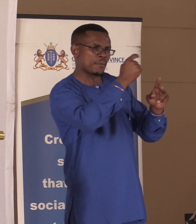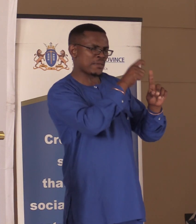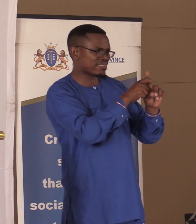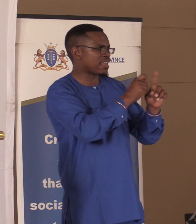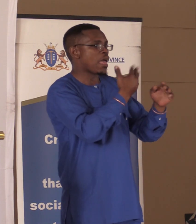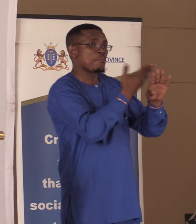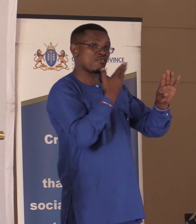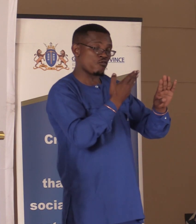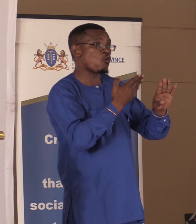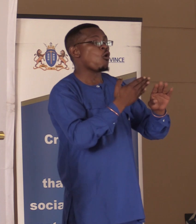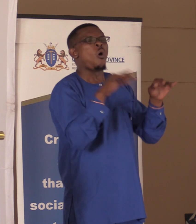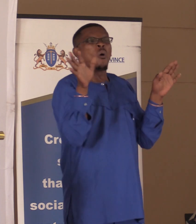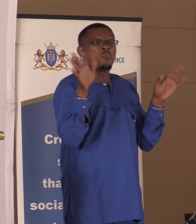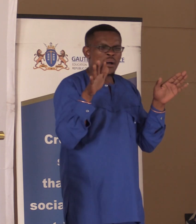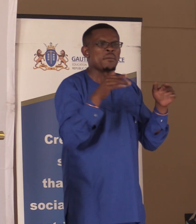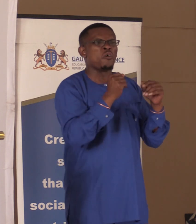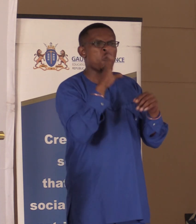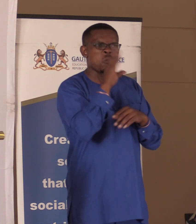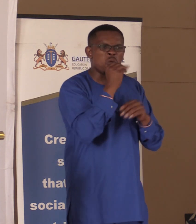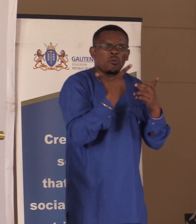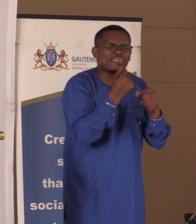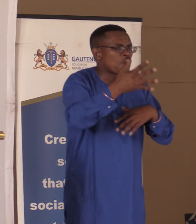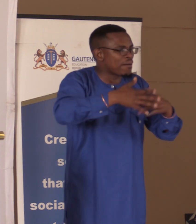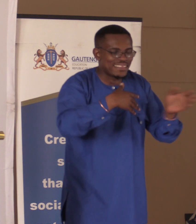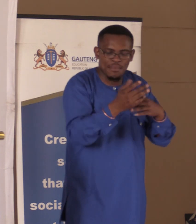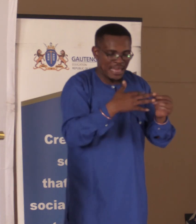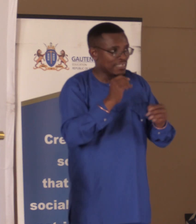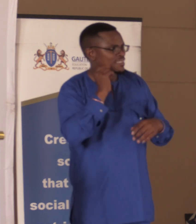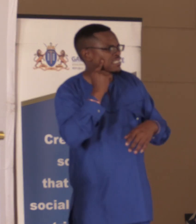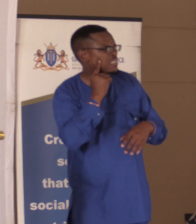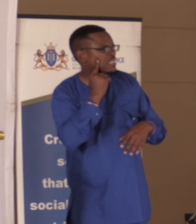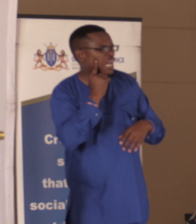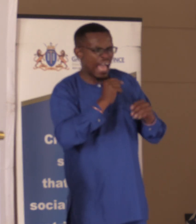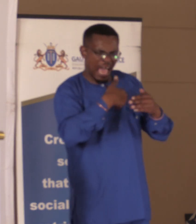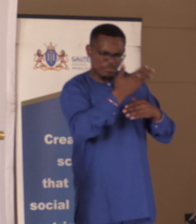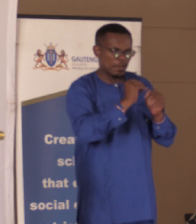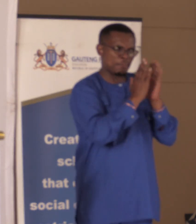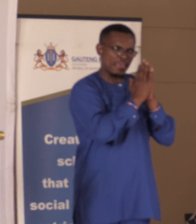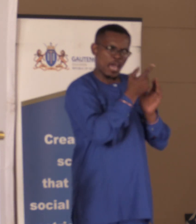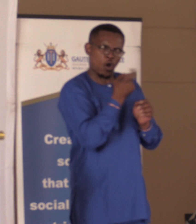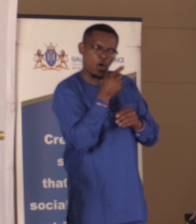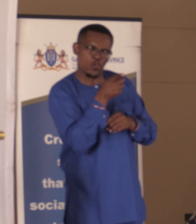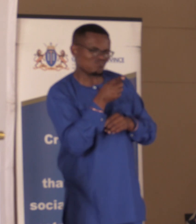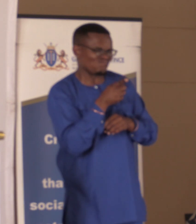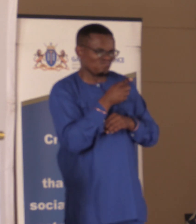Ubuwa Wetang, Nikitsaba Lubuwa Kiri, maybe after prayer, Kibizo Wenakar, no. Eric Alawe, my program director,